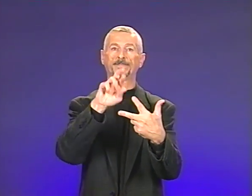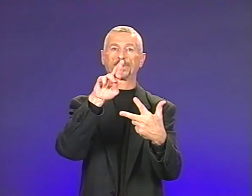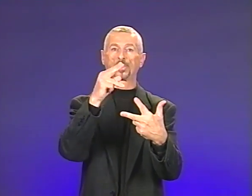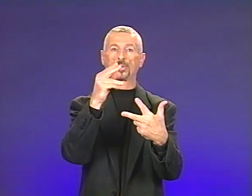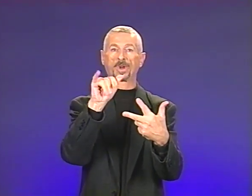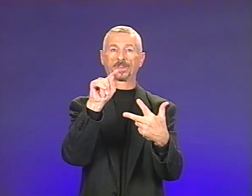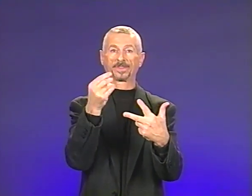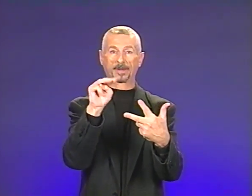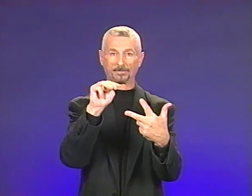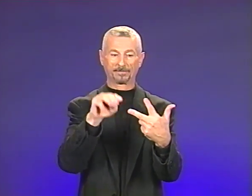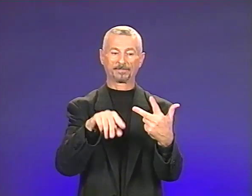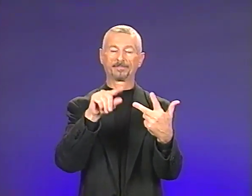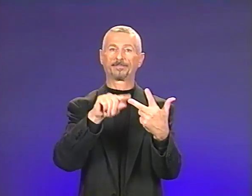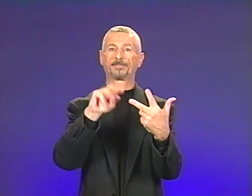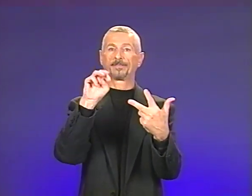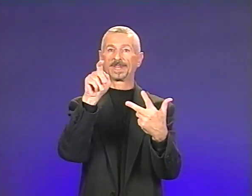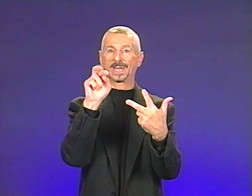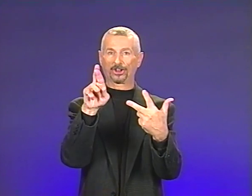rhythm, and meter.